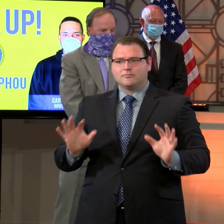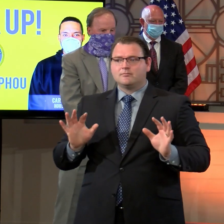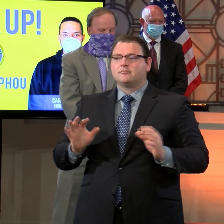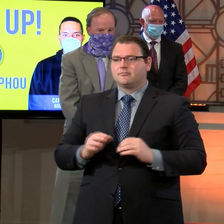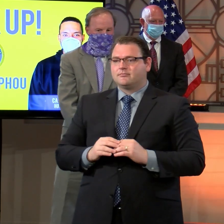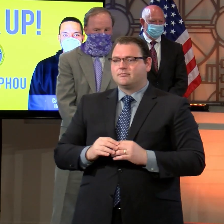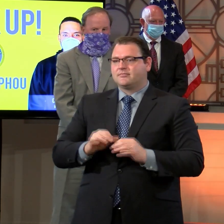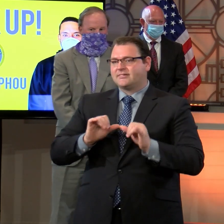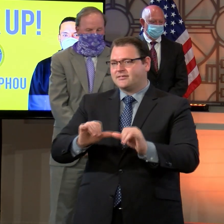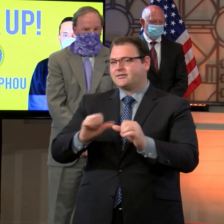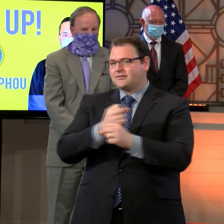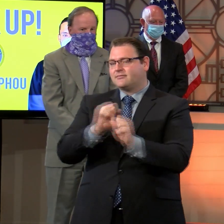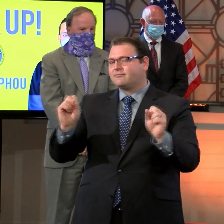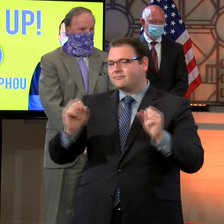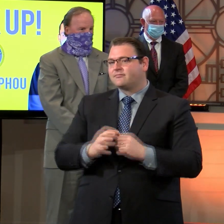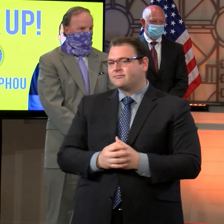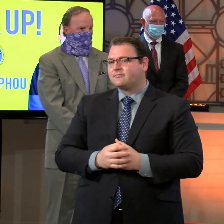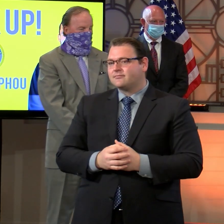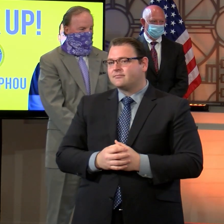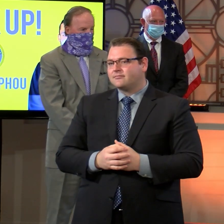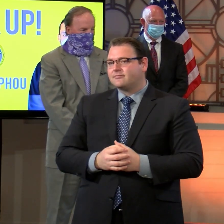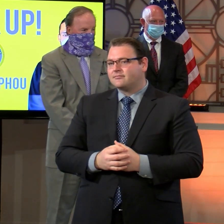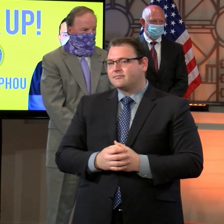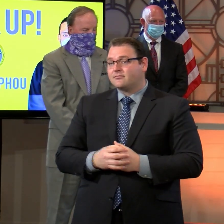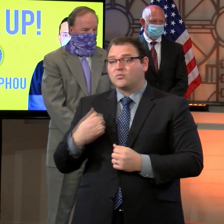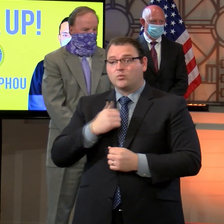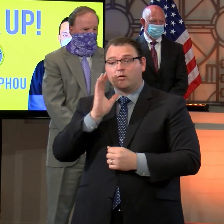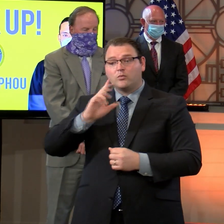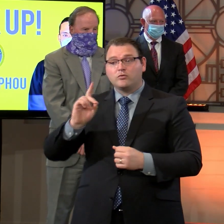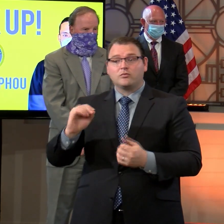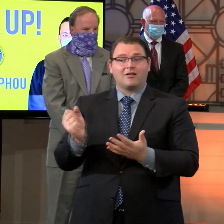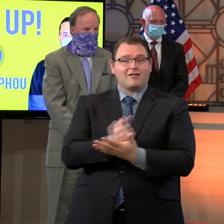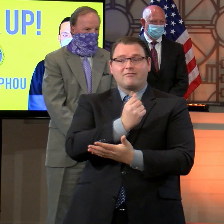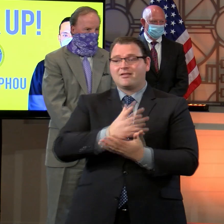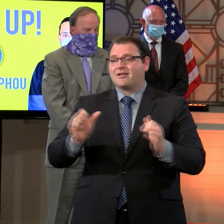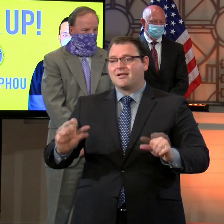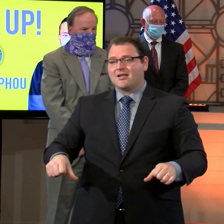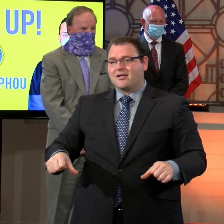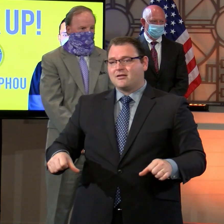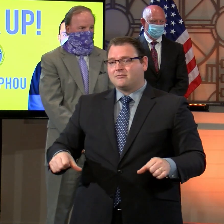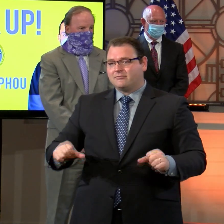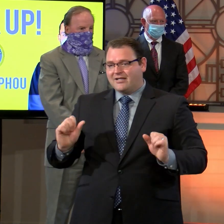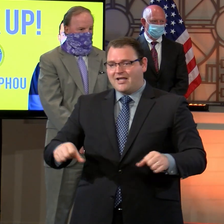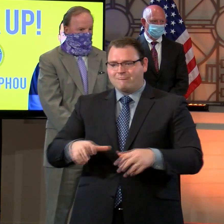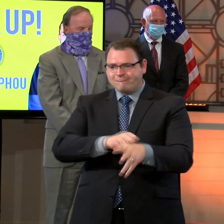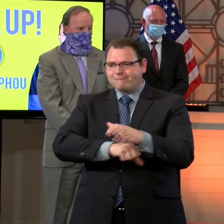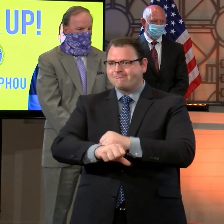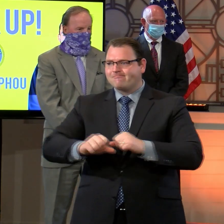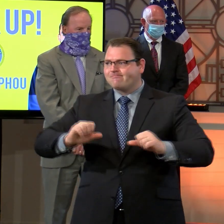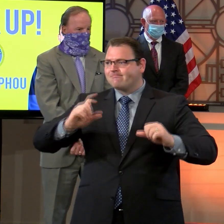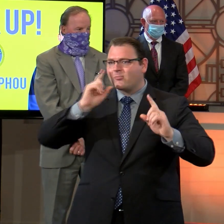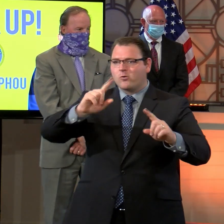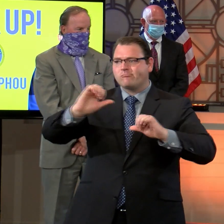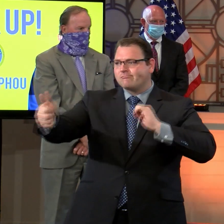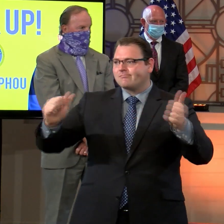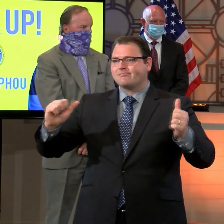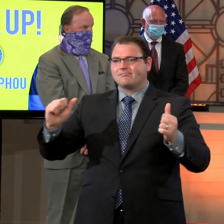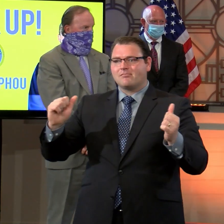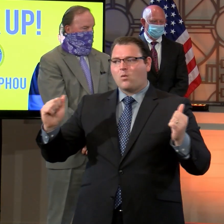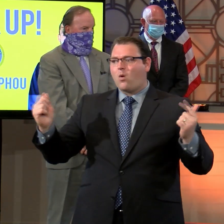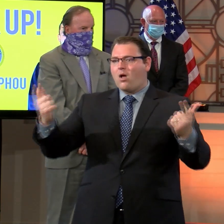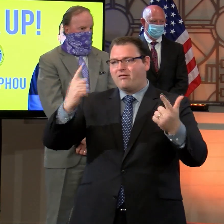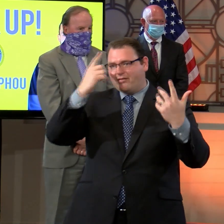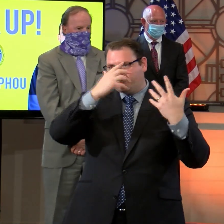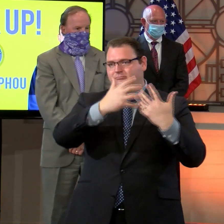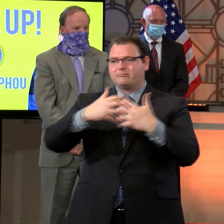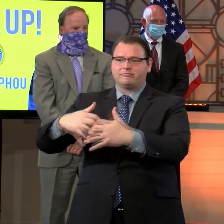work. And I think that's important. We're going to do everything we can. And that's why over the next several days this weekend, council